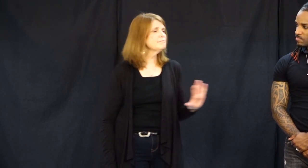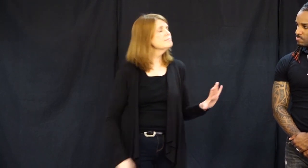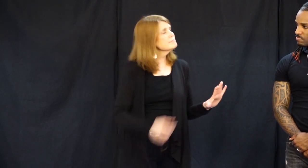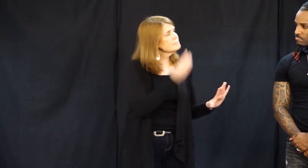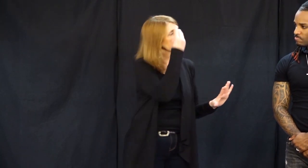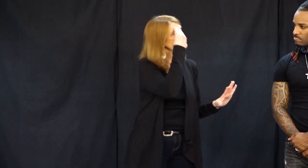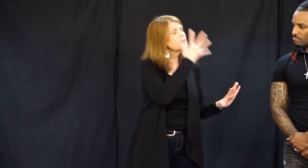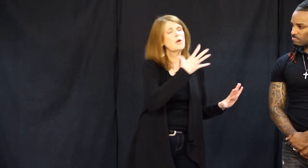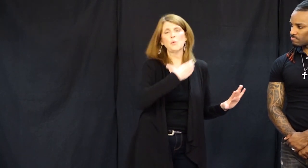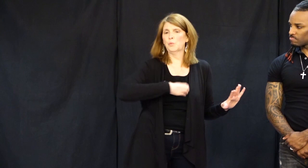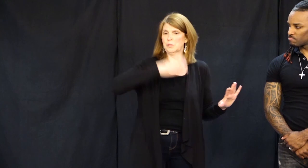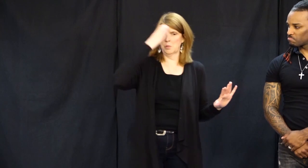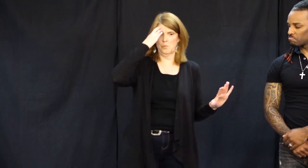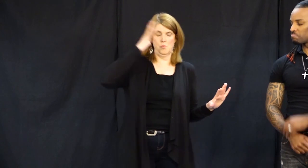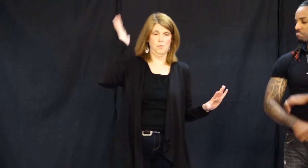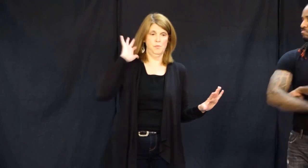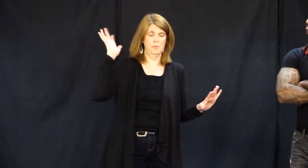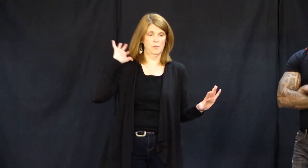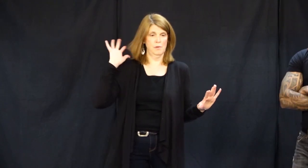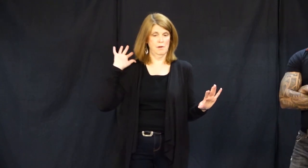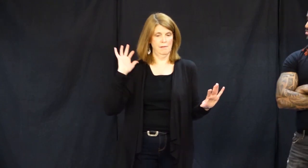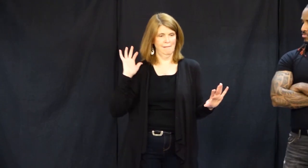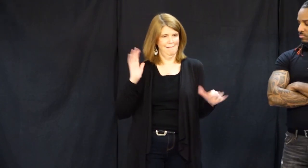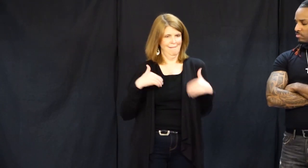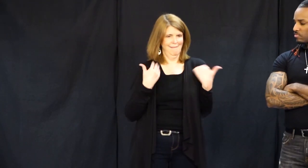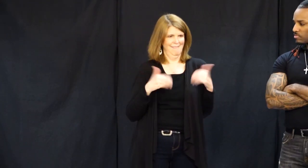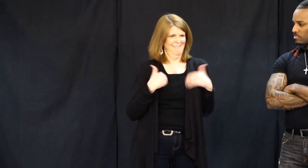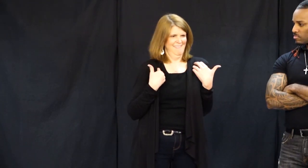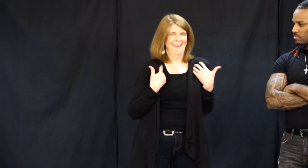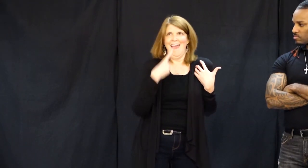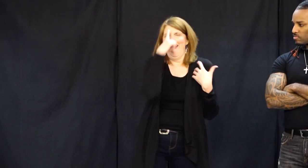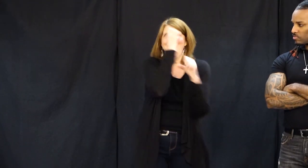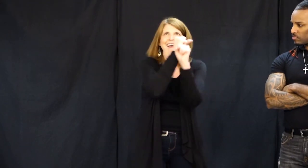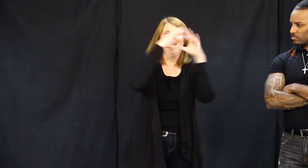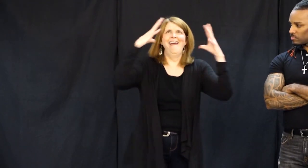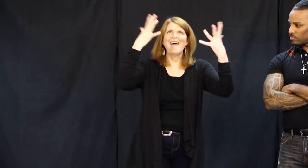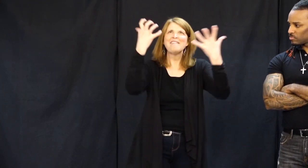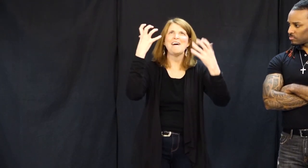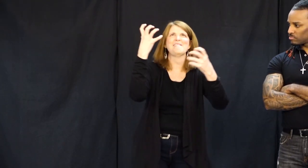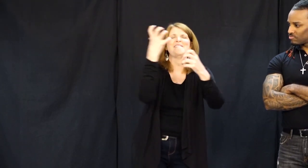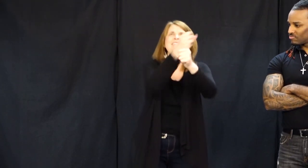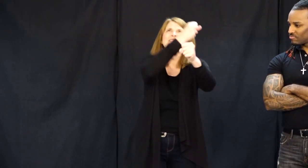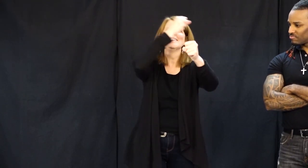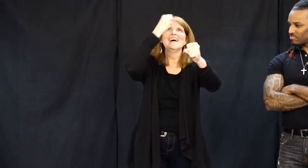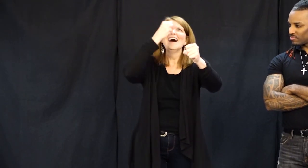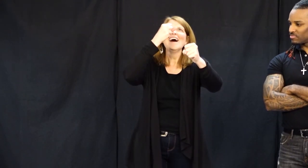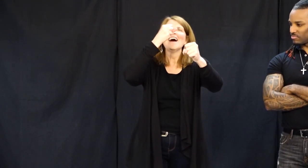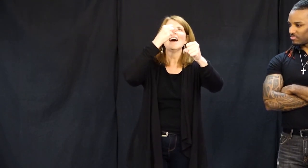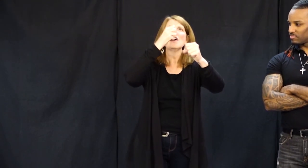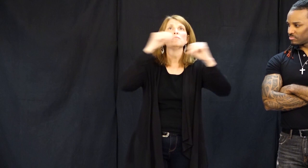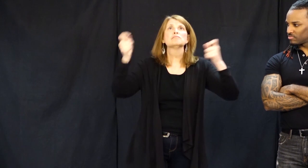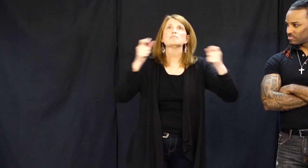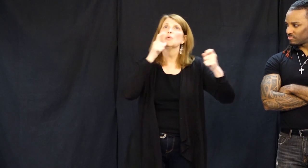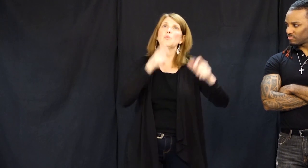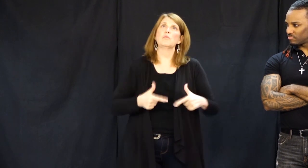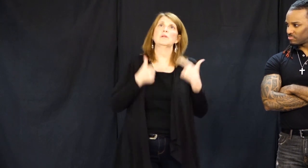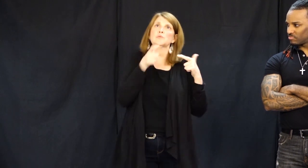what I wish I'd known when I was young and dreamed of glory. You have no control. Who lives,